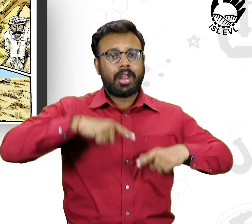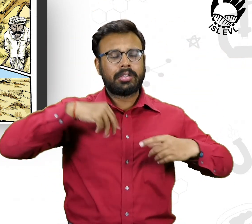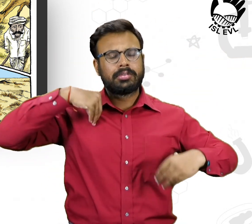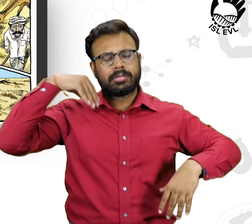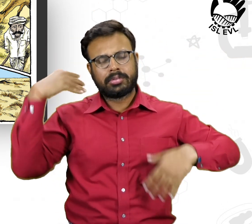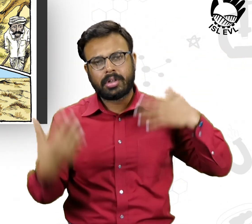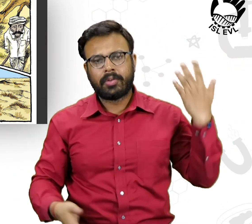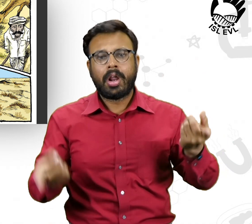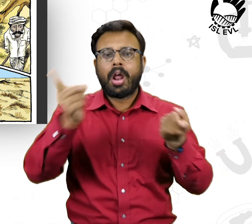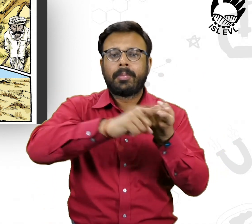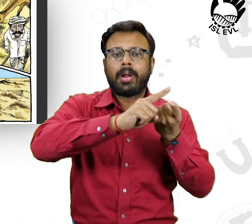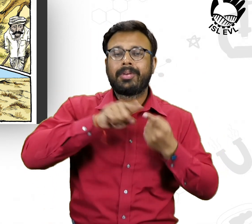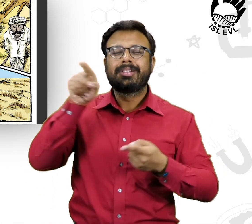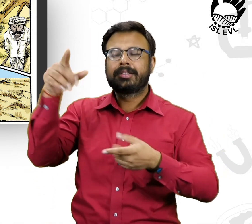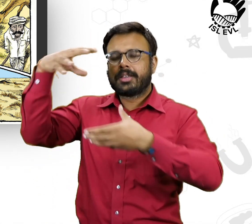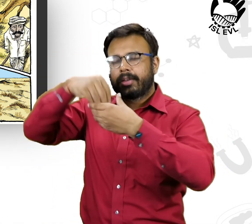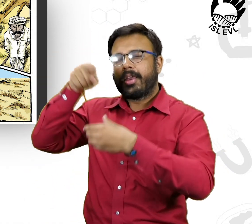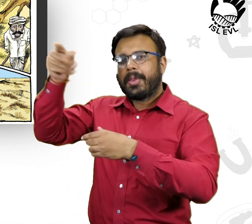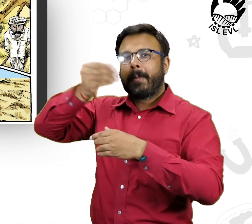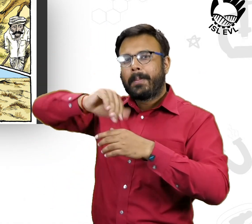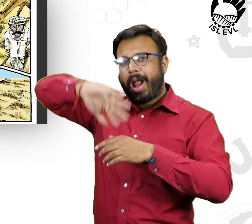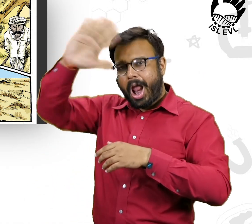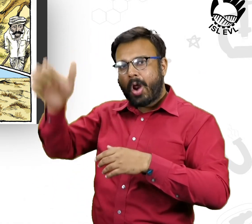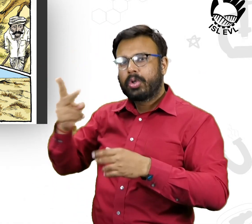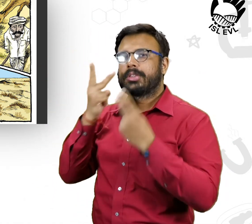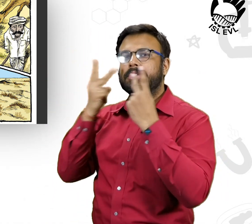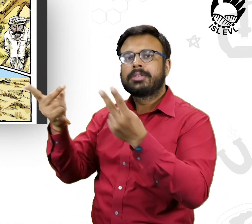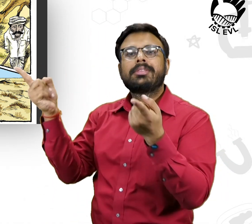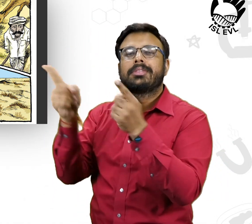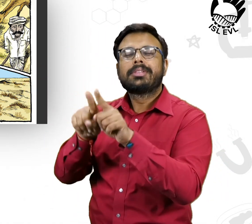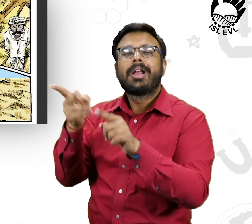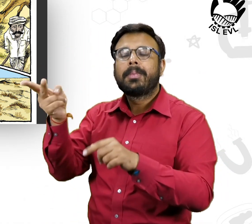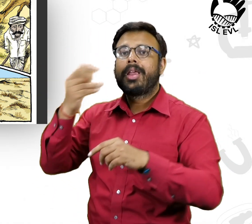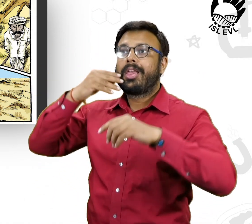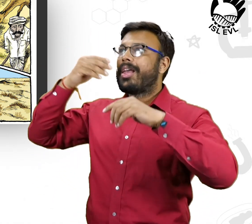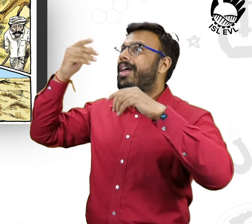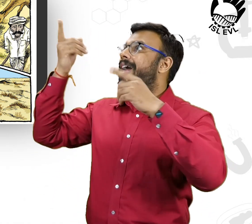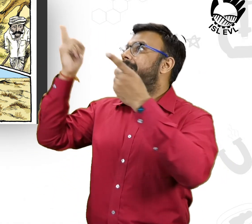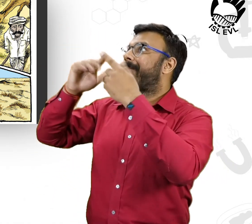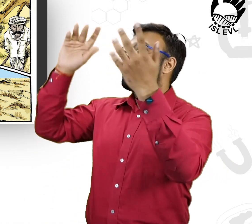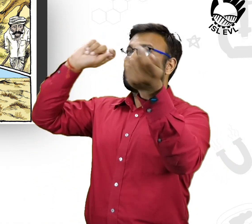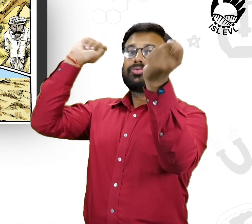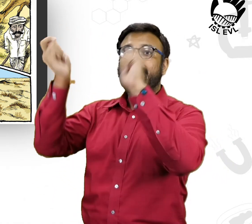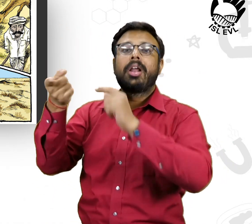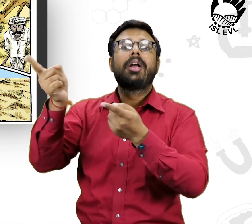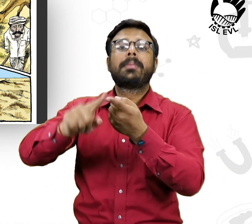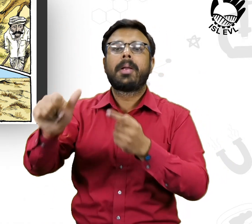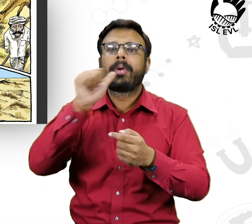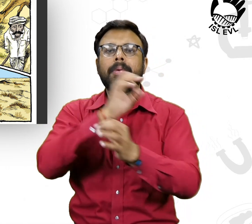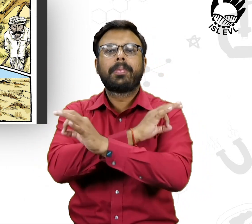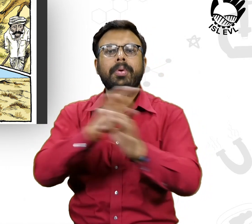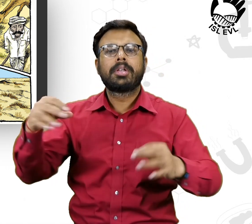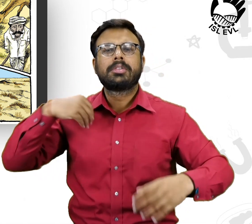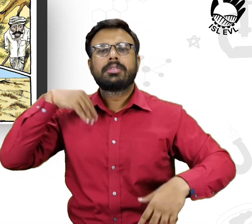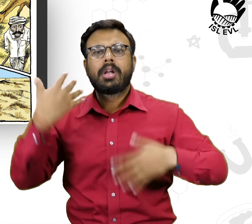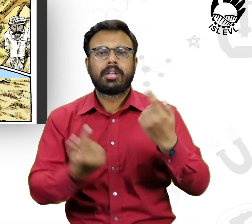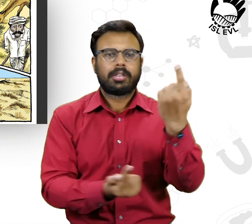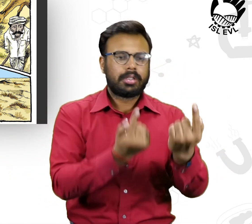This includes the deserts, where underground water has significantly reduced and all the grass